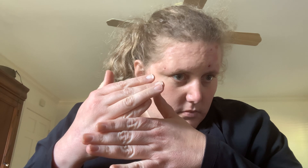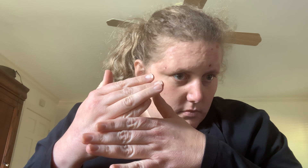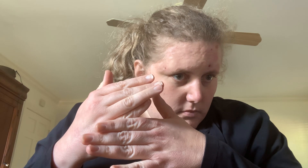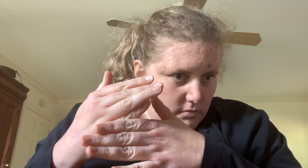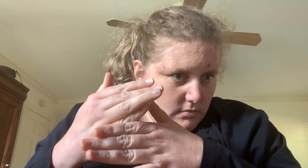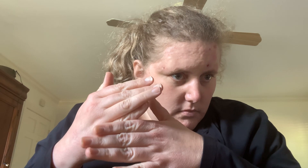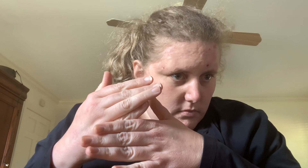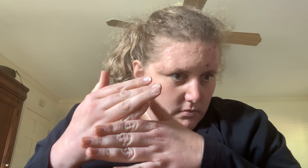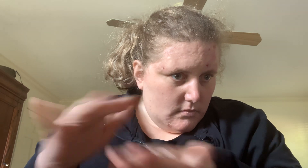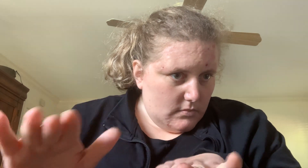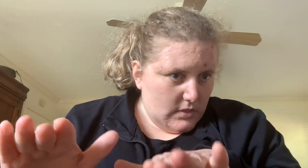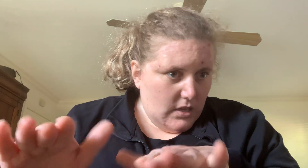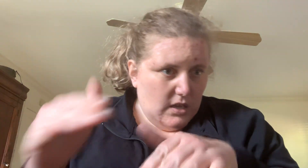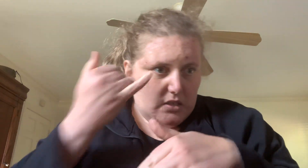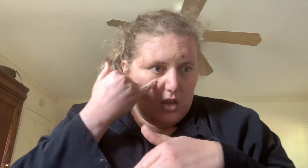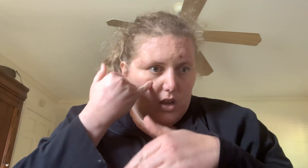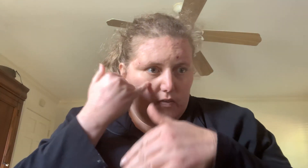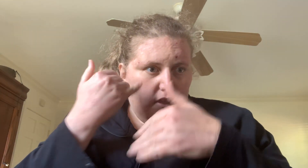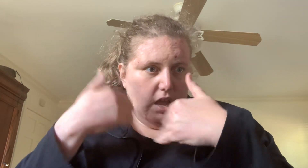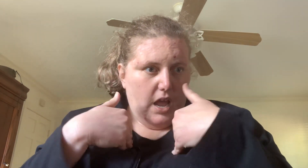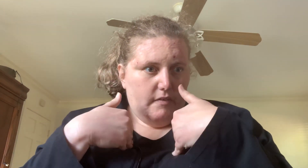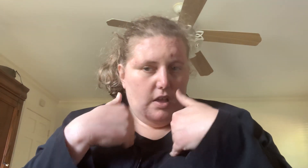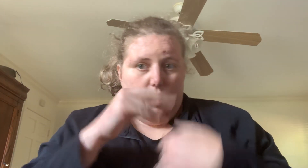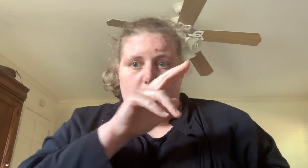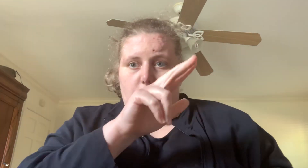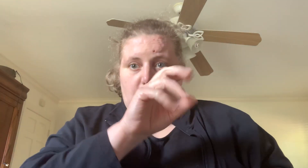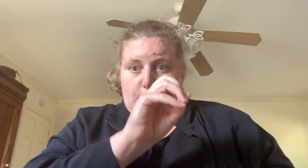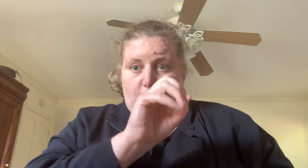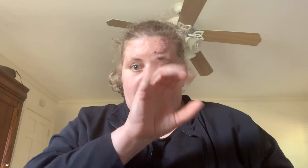if 3.5 moles of oxygen react.